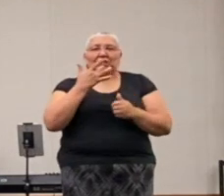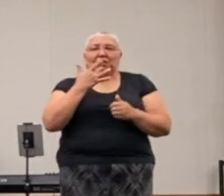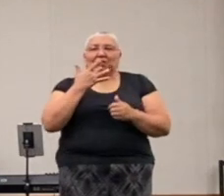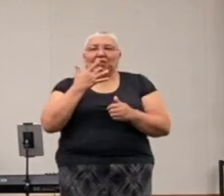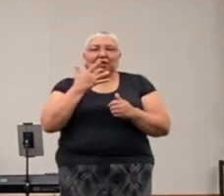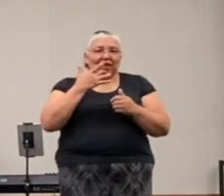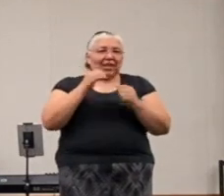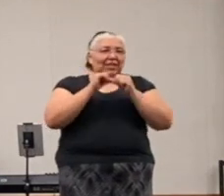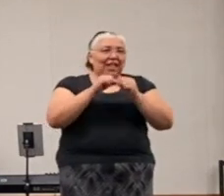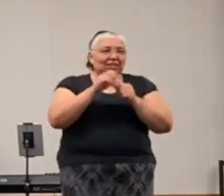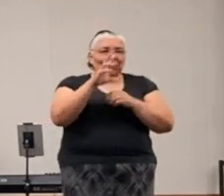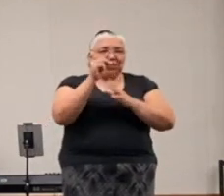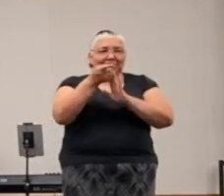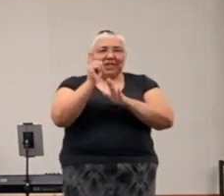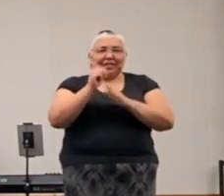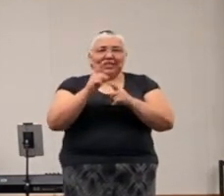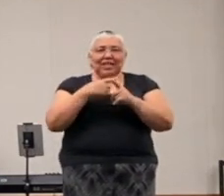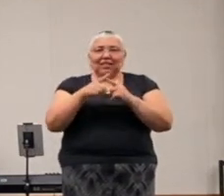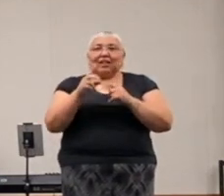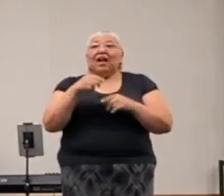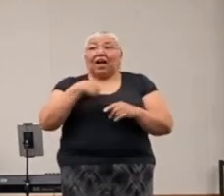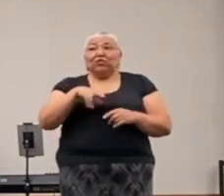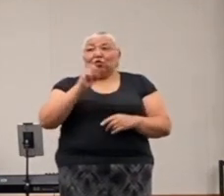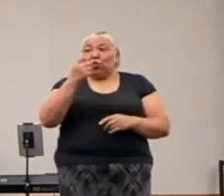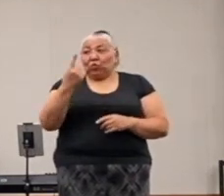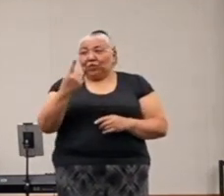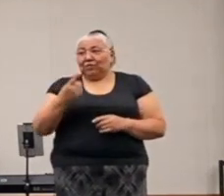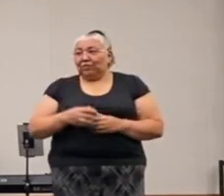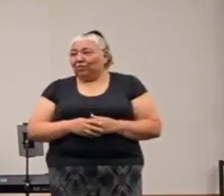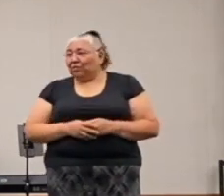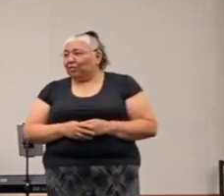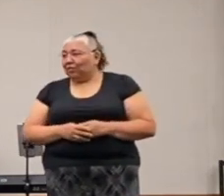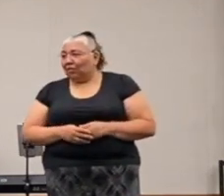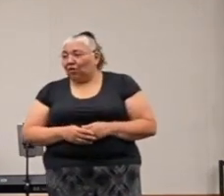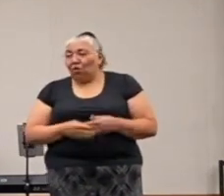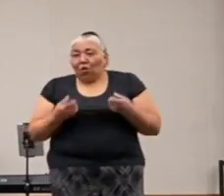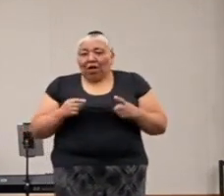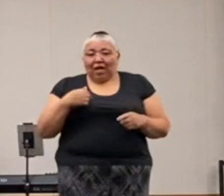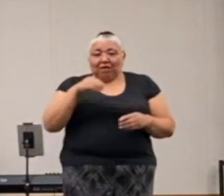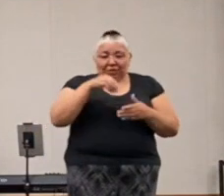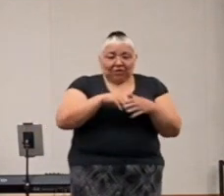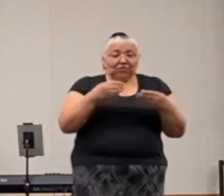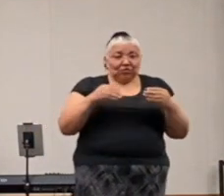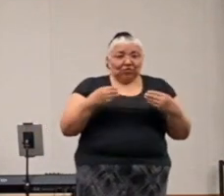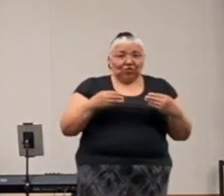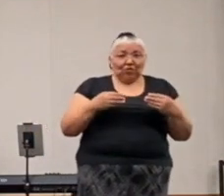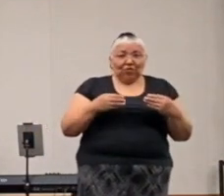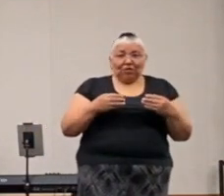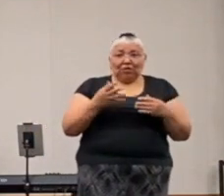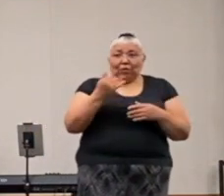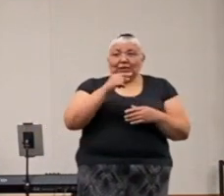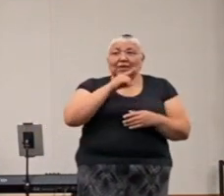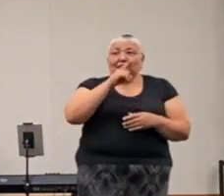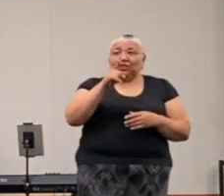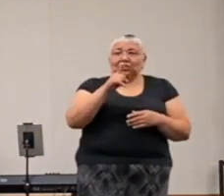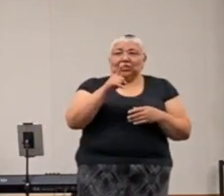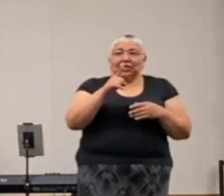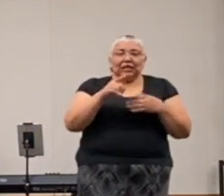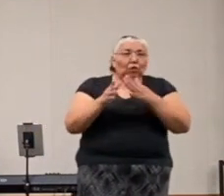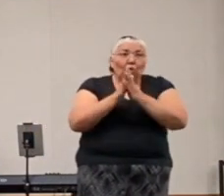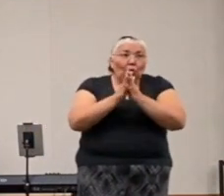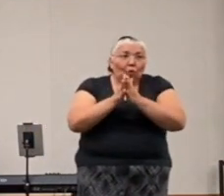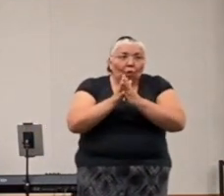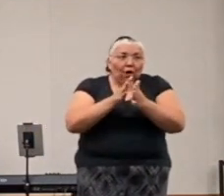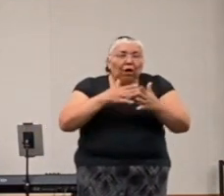lasts 30 seconds. Stole one of those. While I'm in the store, it was actually an adrenaline rush for